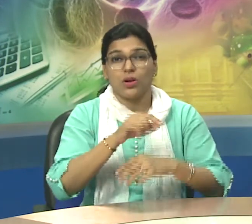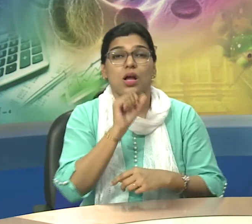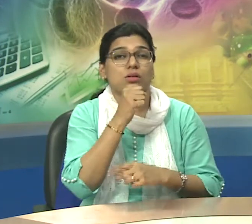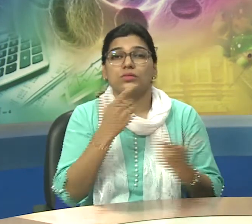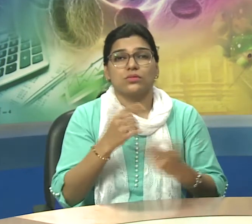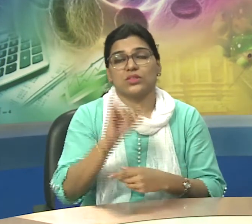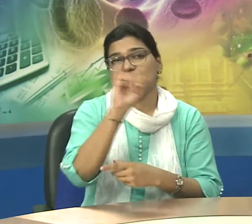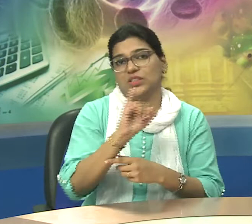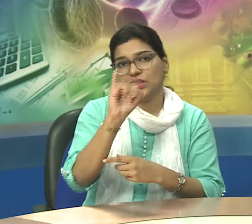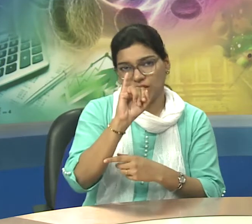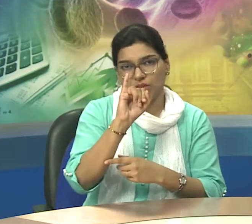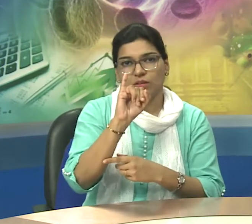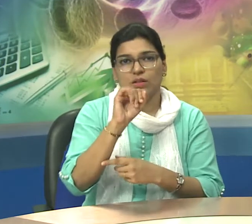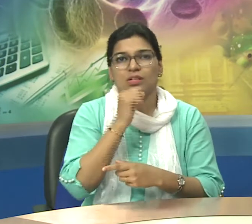At the age of 6,